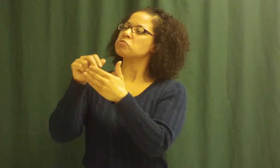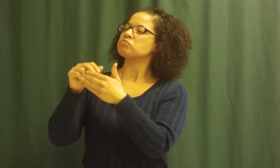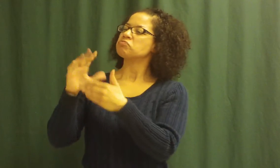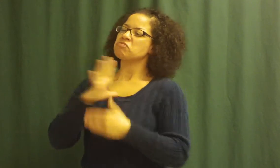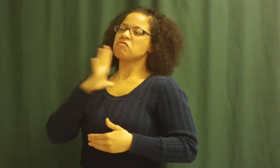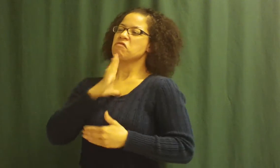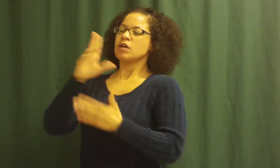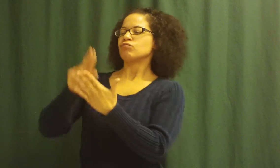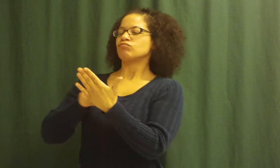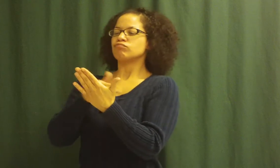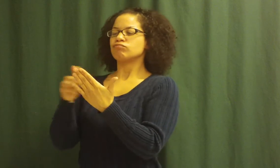cultural capital,